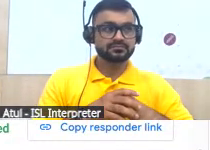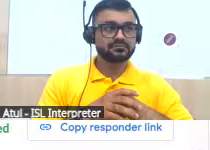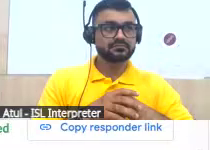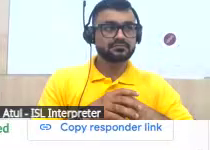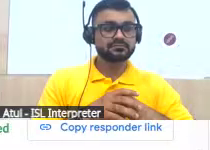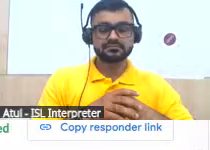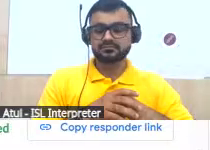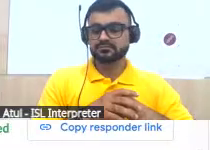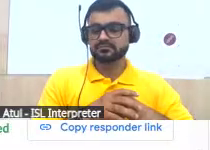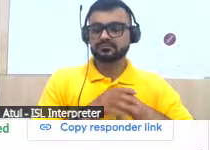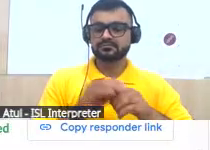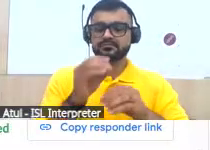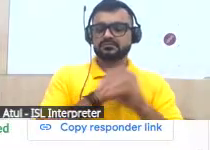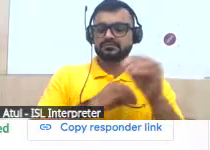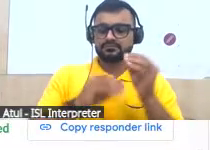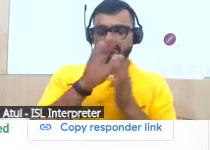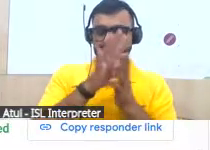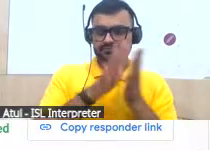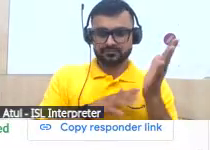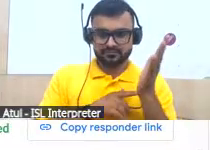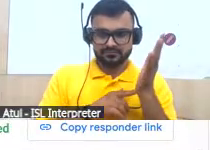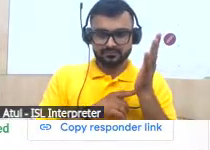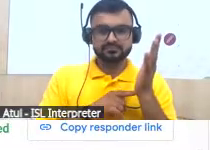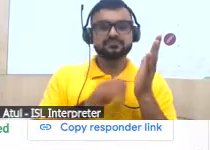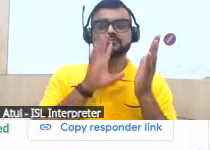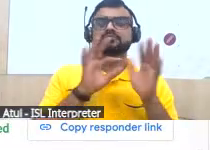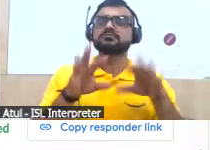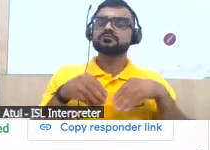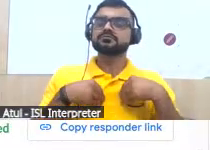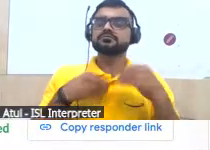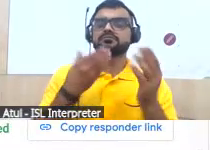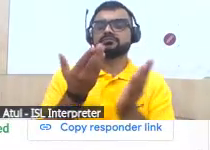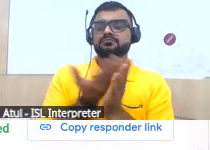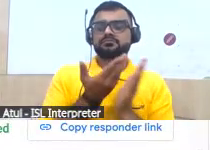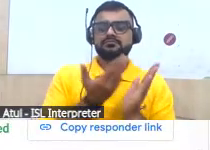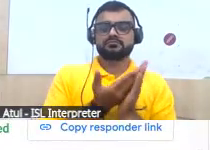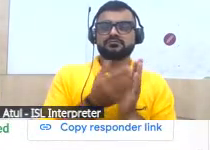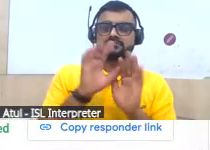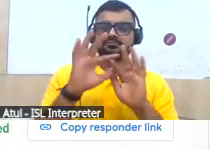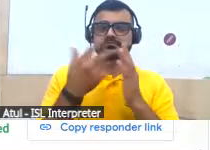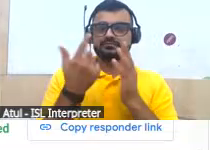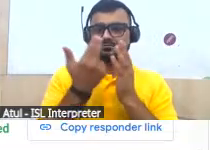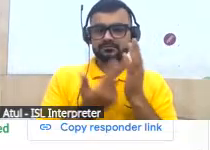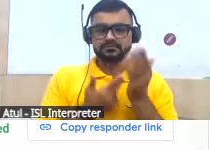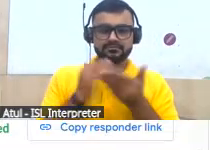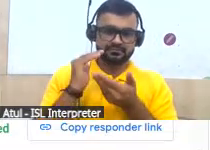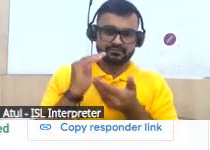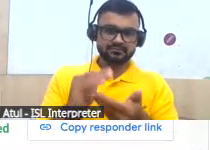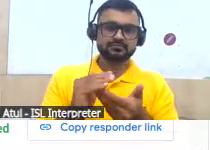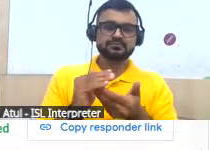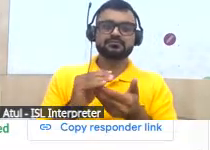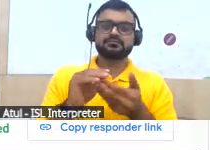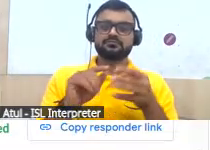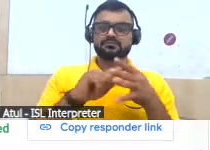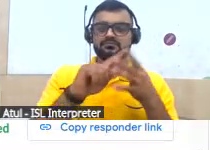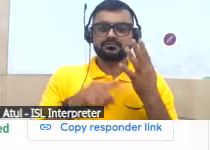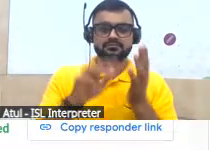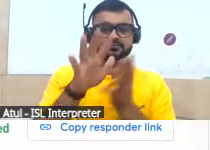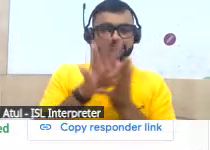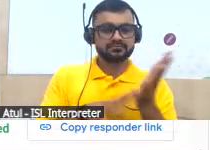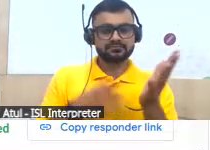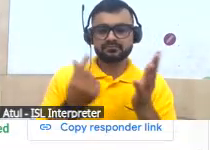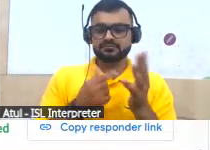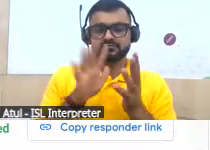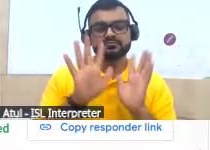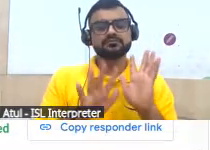So we have Google Forms. We are accepting applications for the Universal Design Awards through Google Forms.